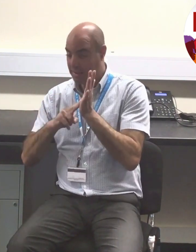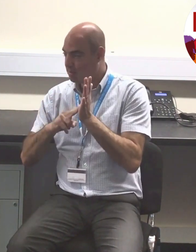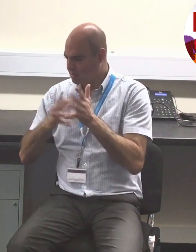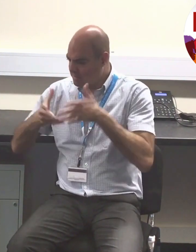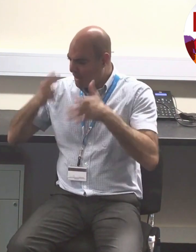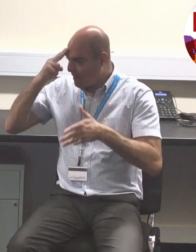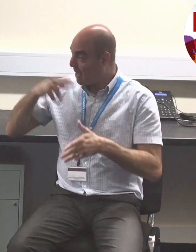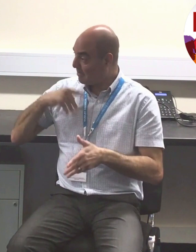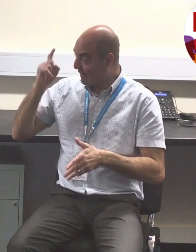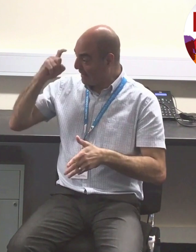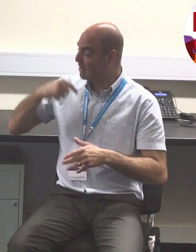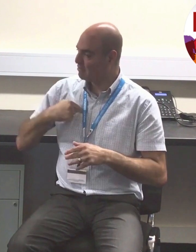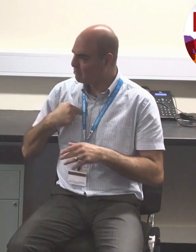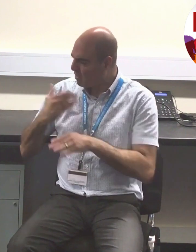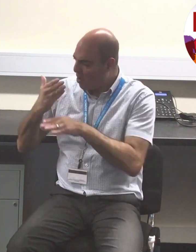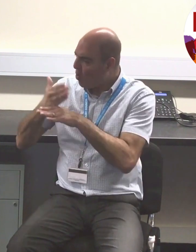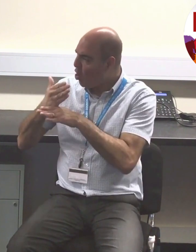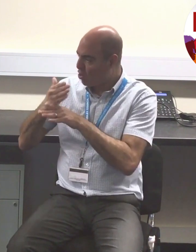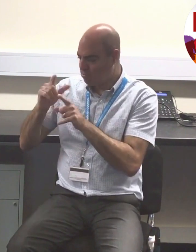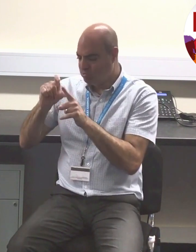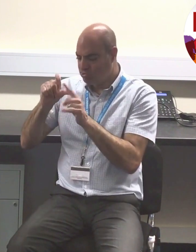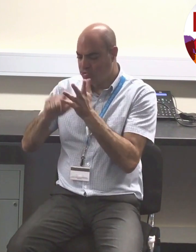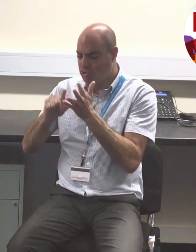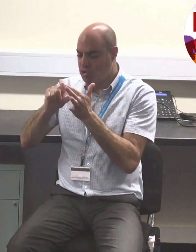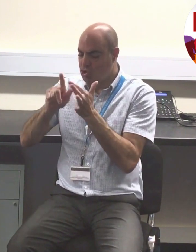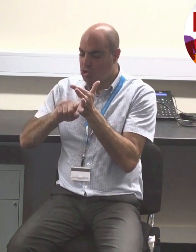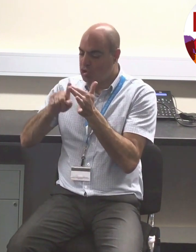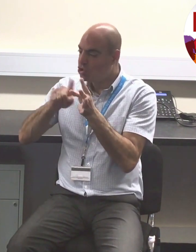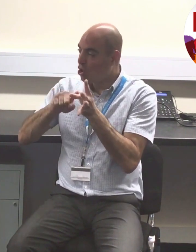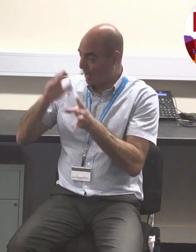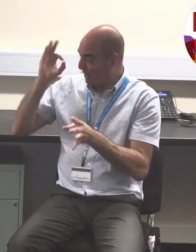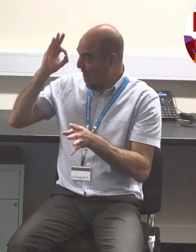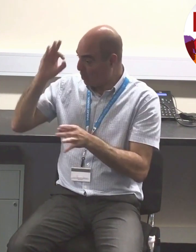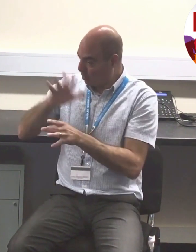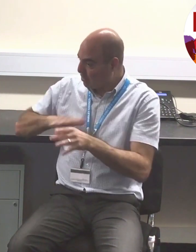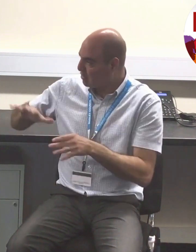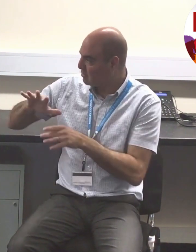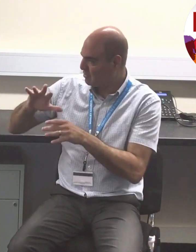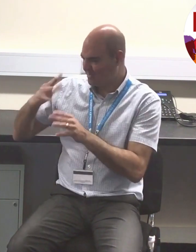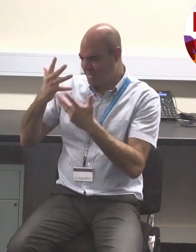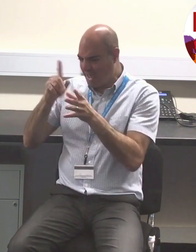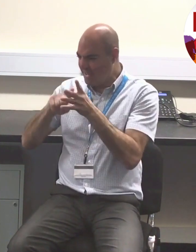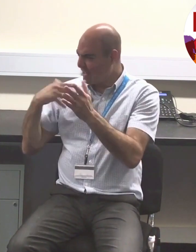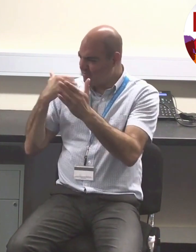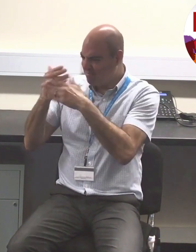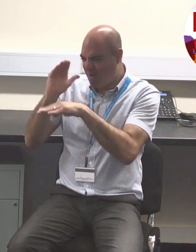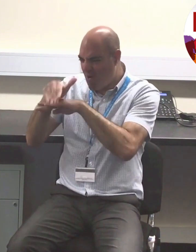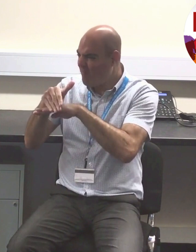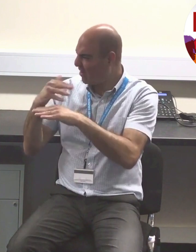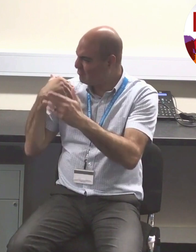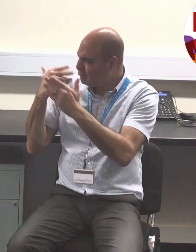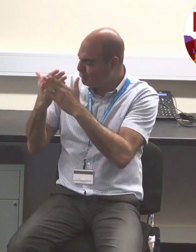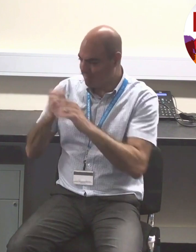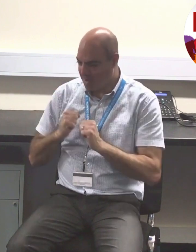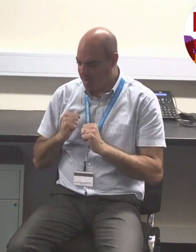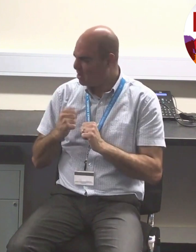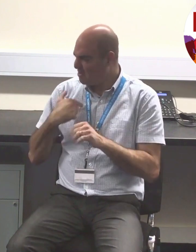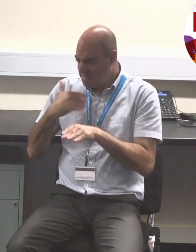So my name is Ian, this is my sign name, and I too work for Dudley Council and across the borough. Worked there for over